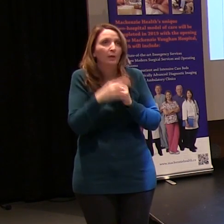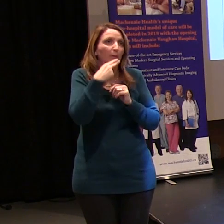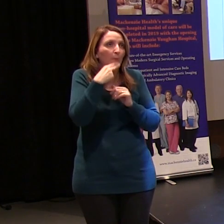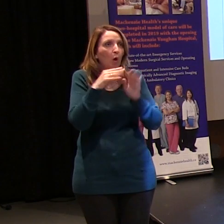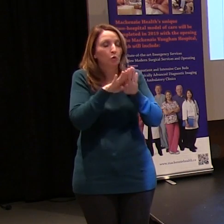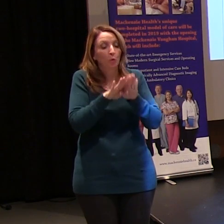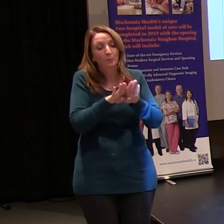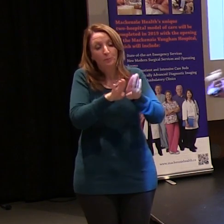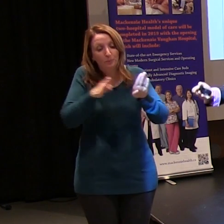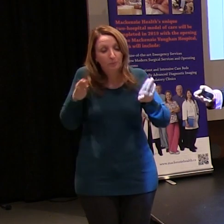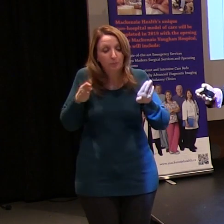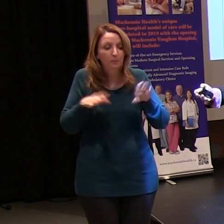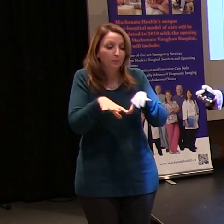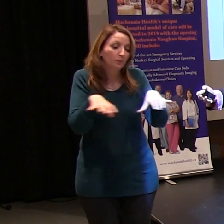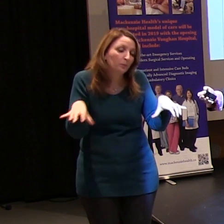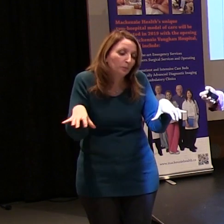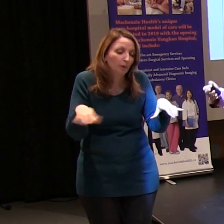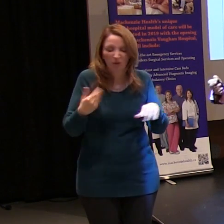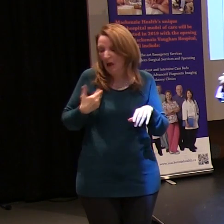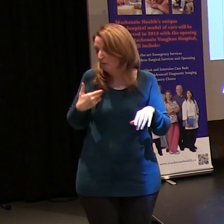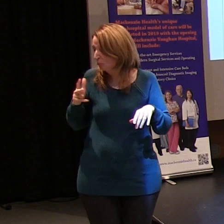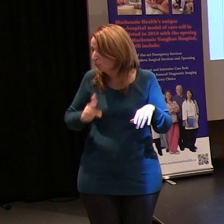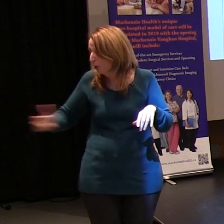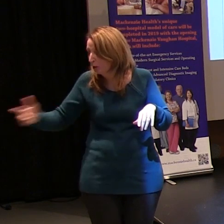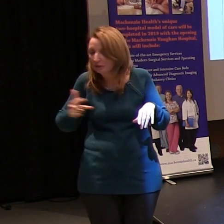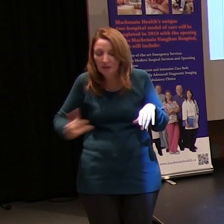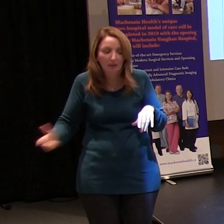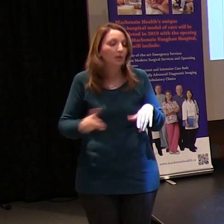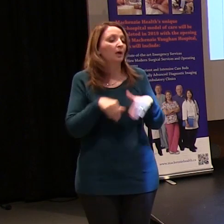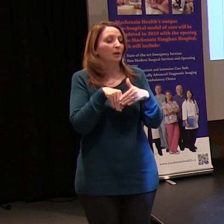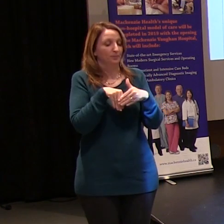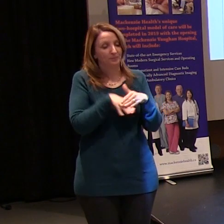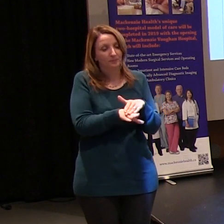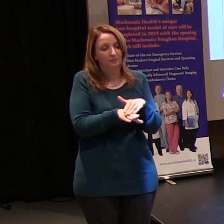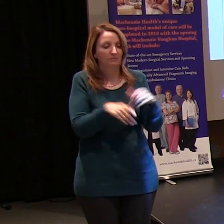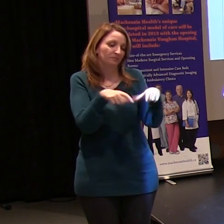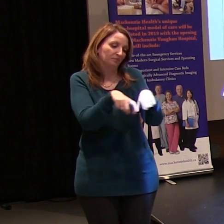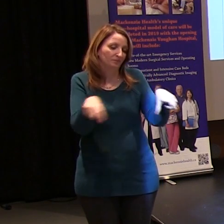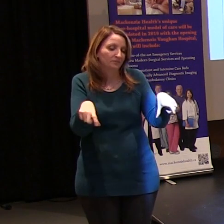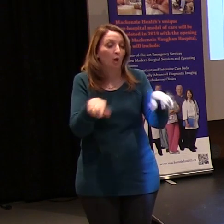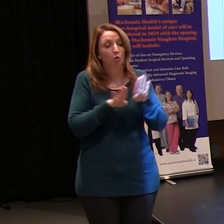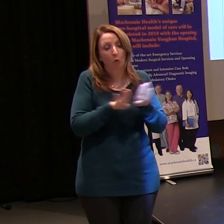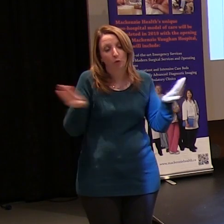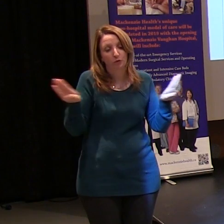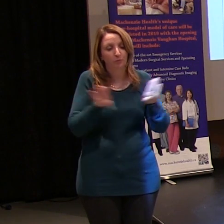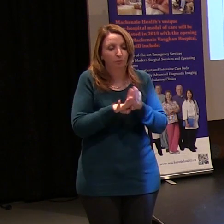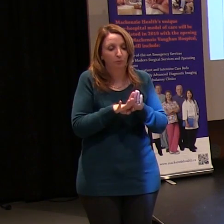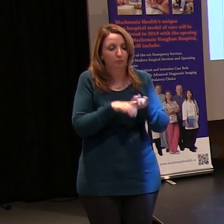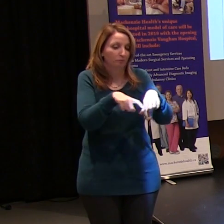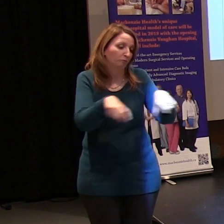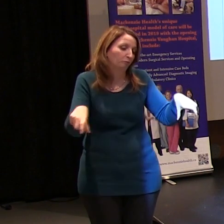a vestibule, you have a huge asphalt parking, and really the entrance is just a vestibule and doors. That's the way